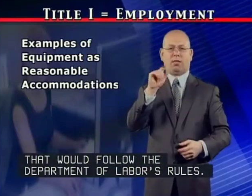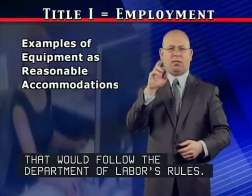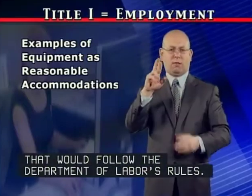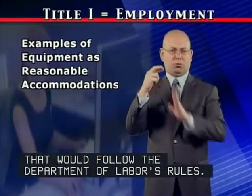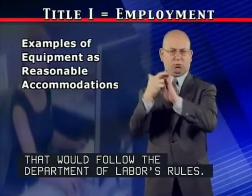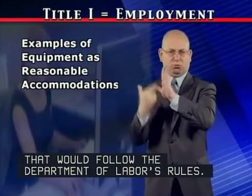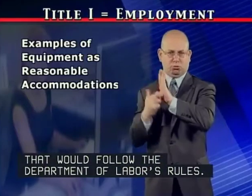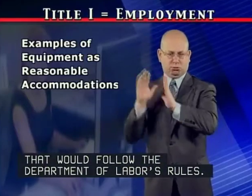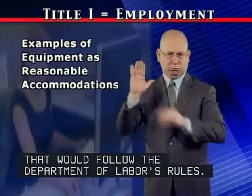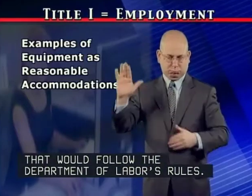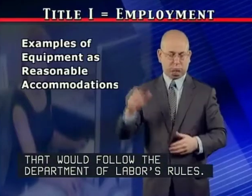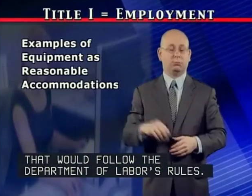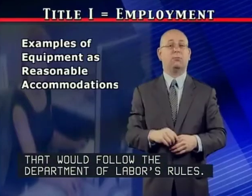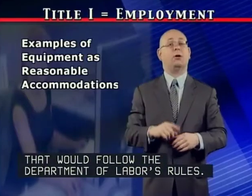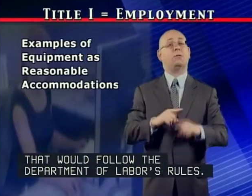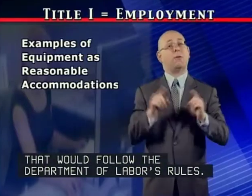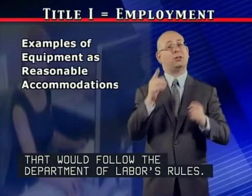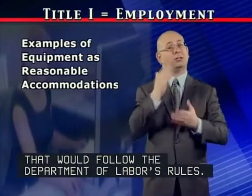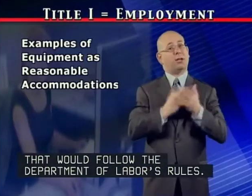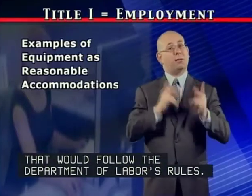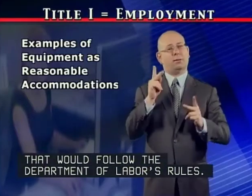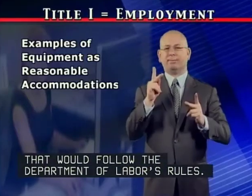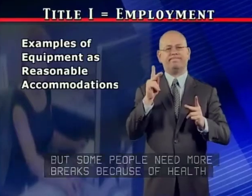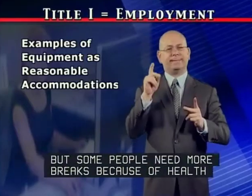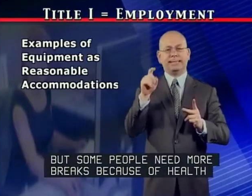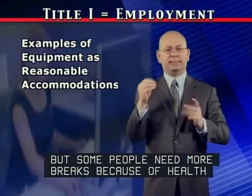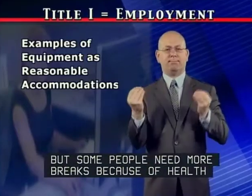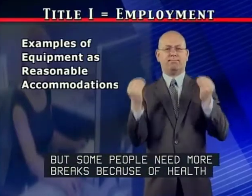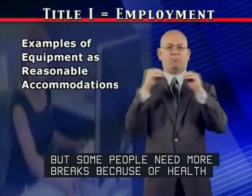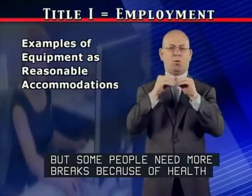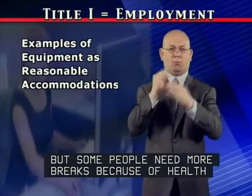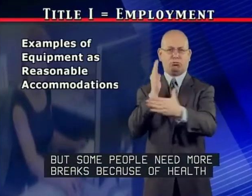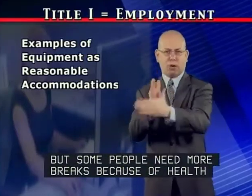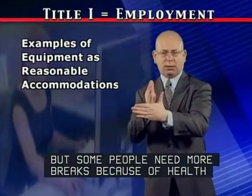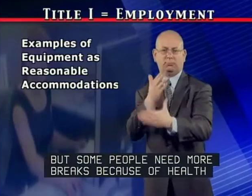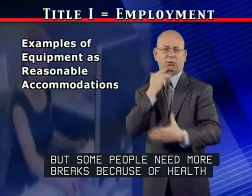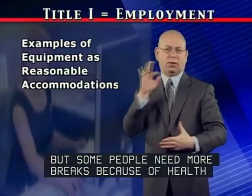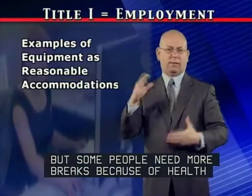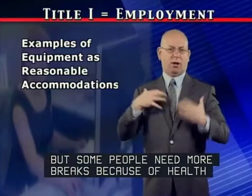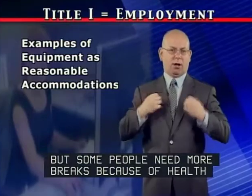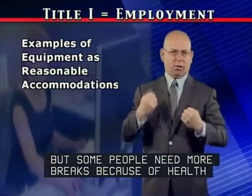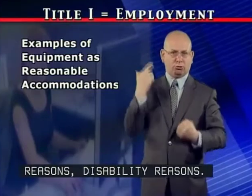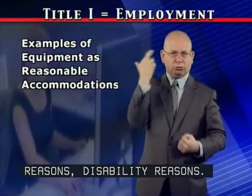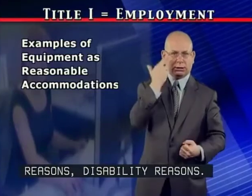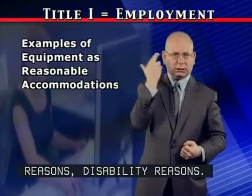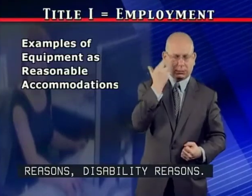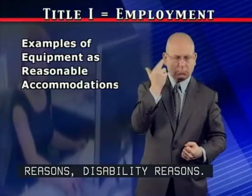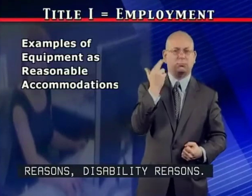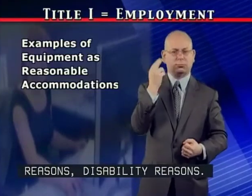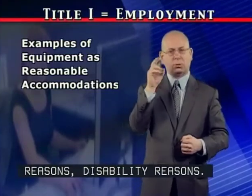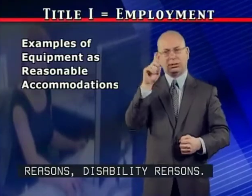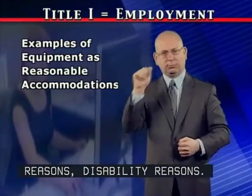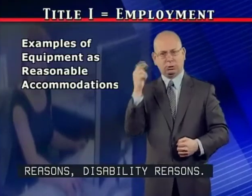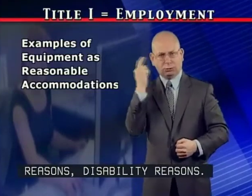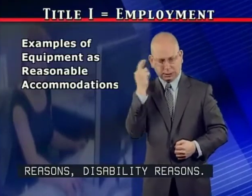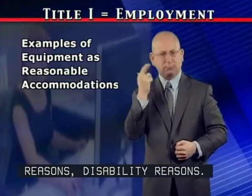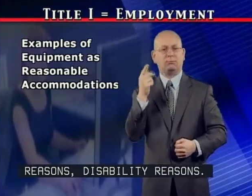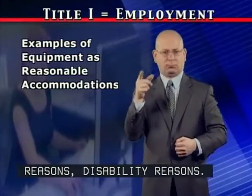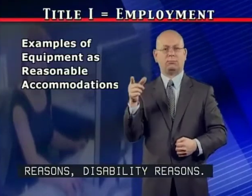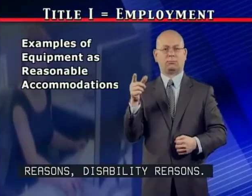would follow the Department of Labor's rules. But some people need more breaks because of health reasons, disability reasons.